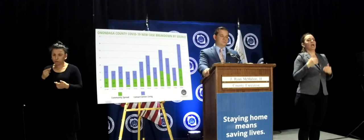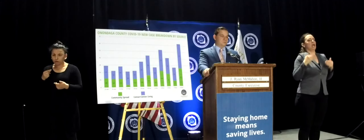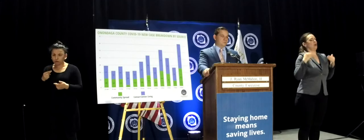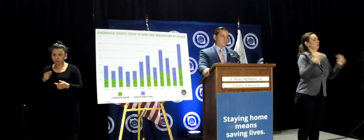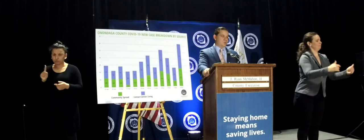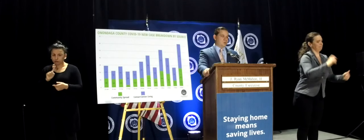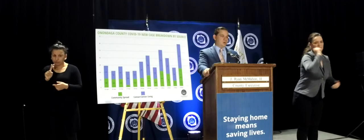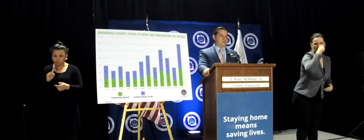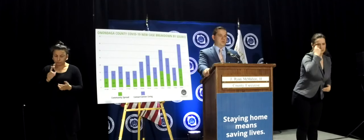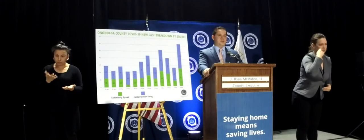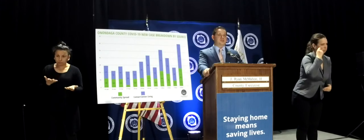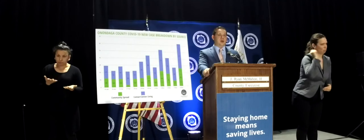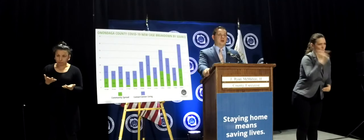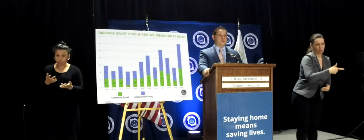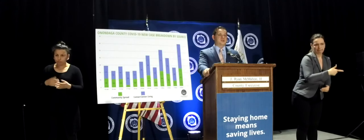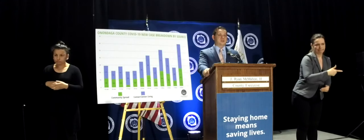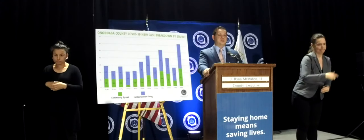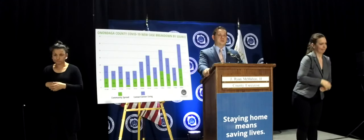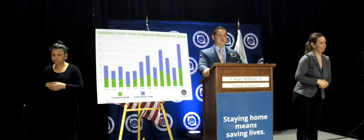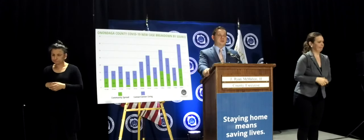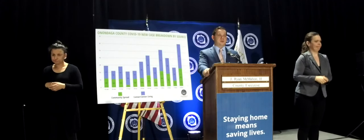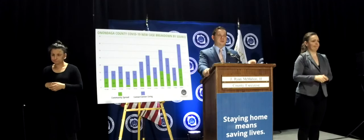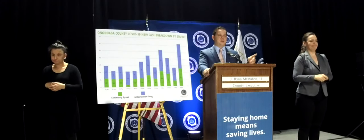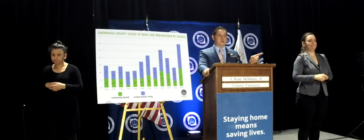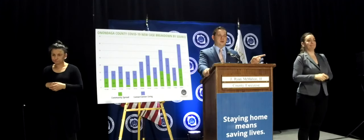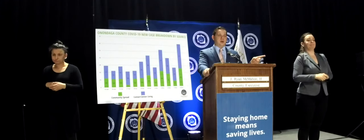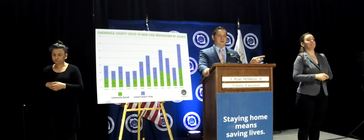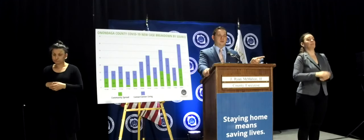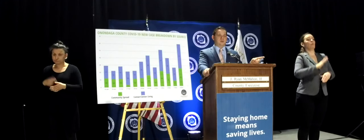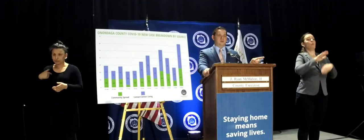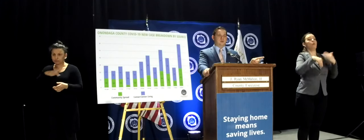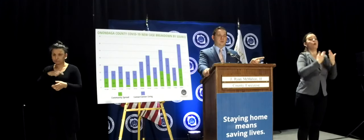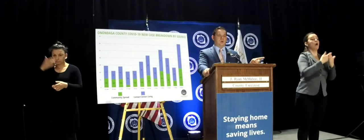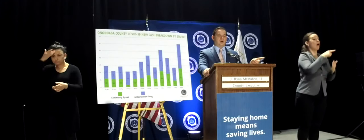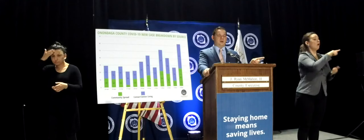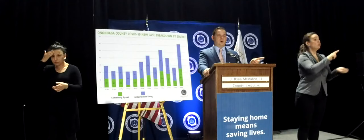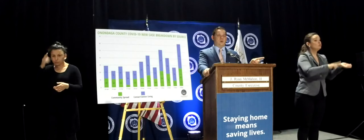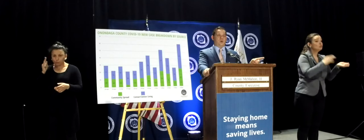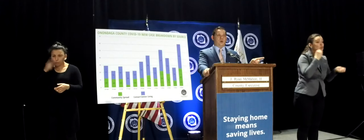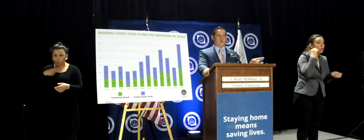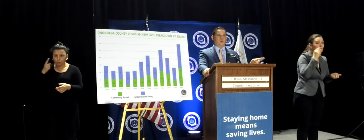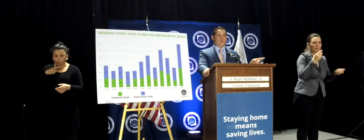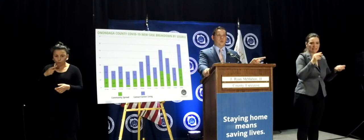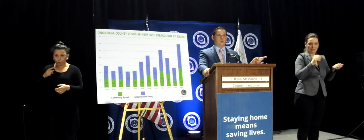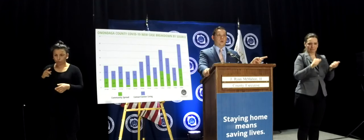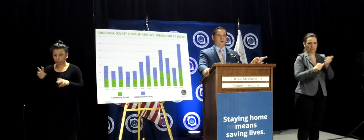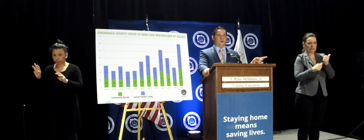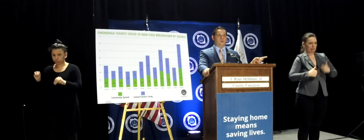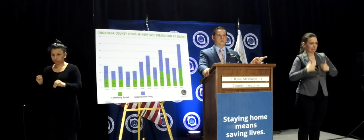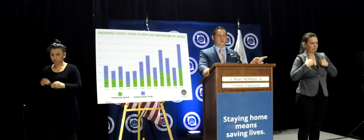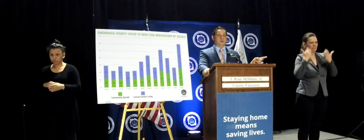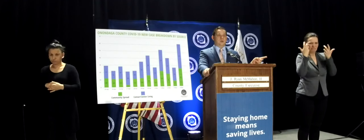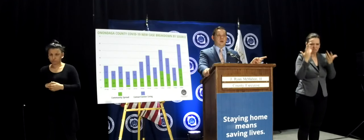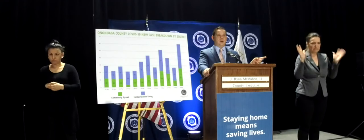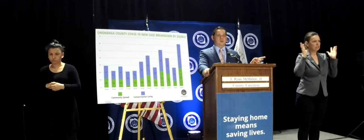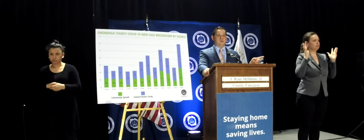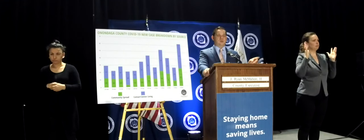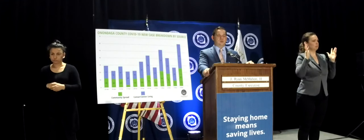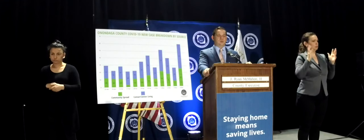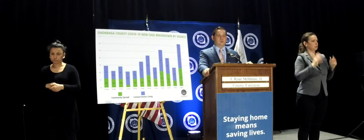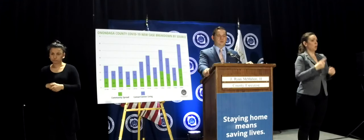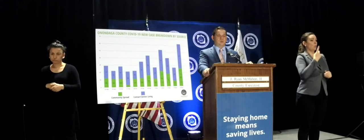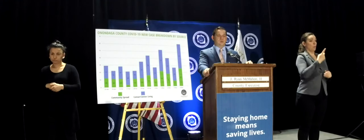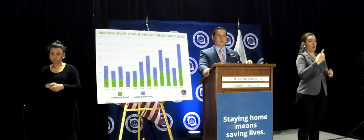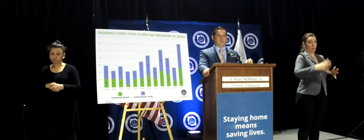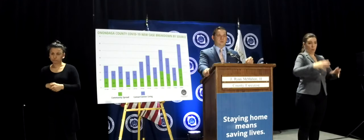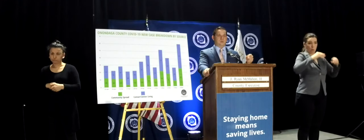testing. We went through essentially all our assisted living facilities. One owner who owned